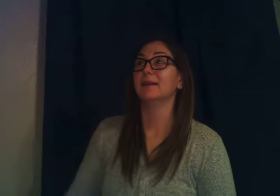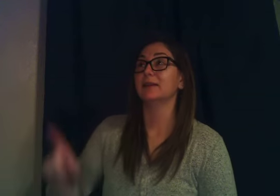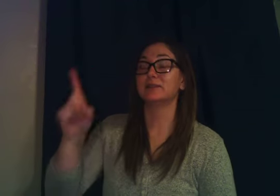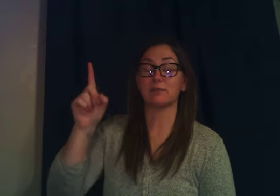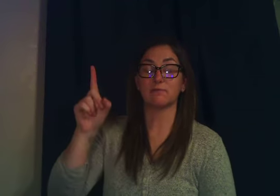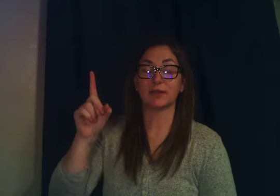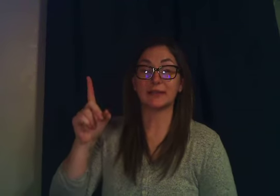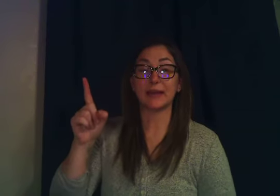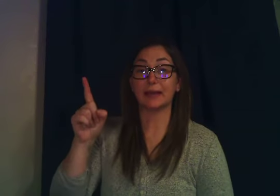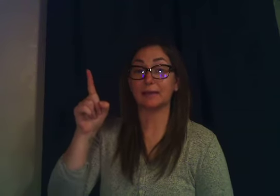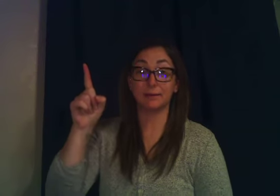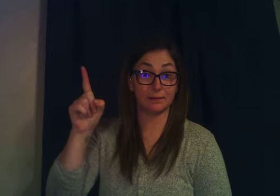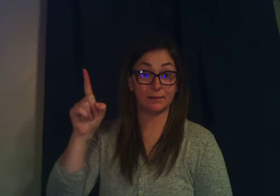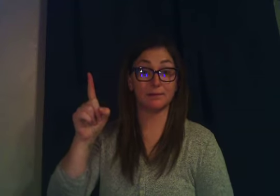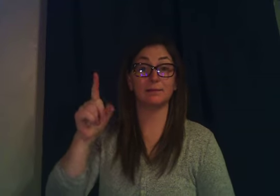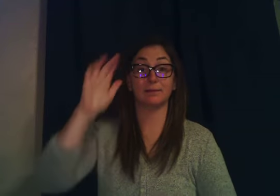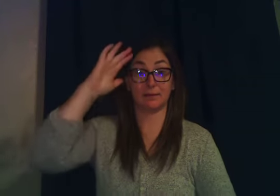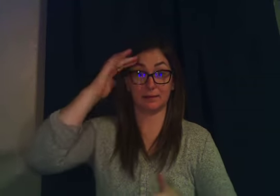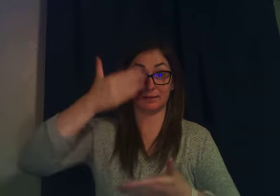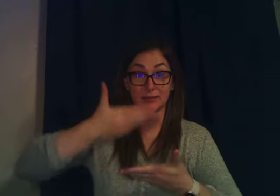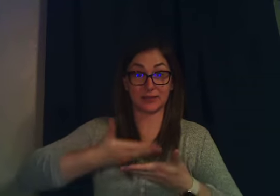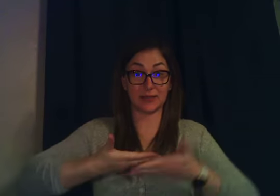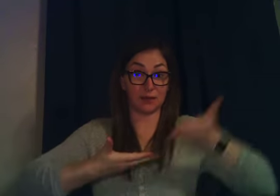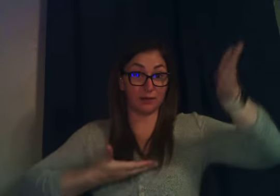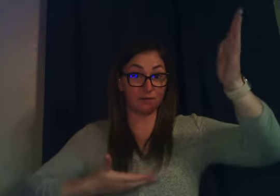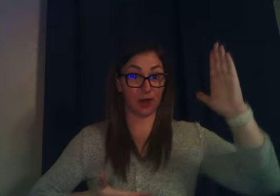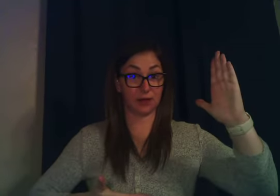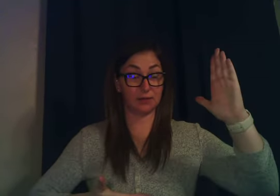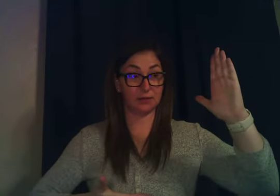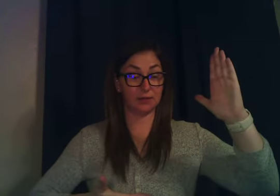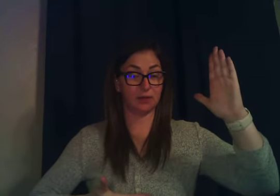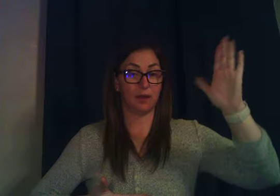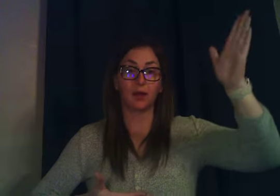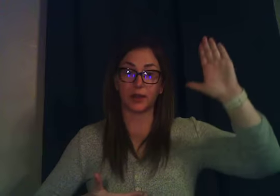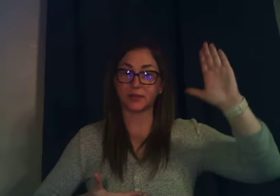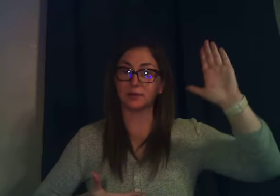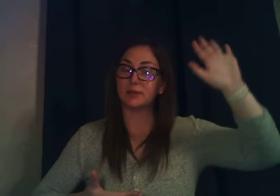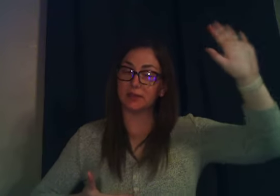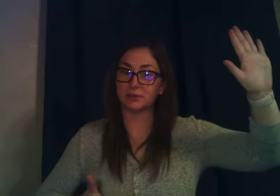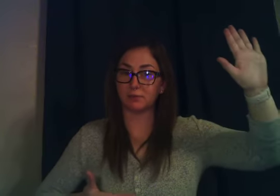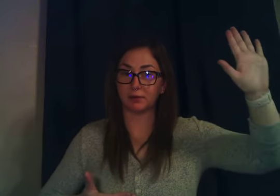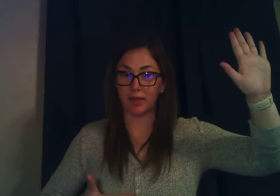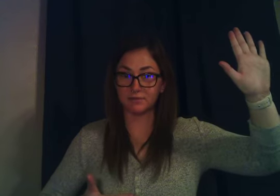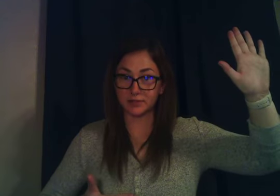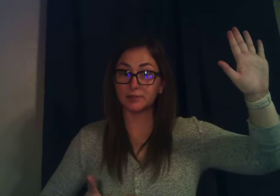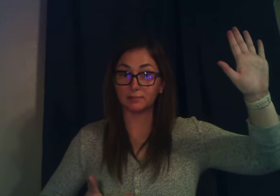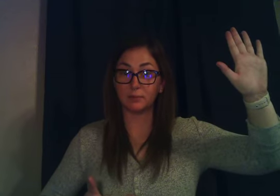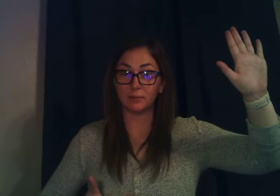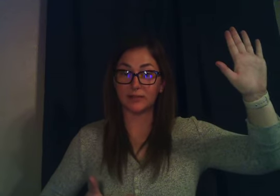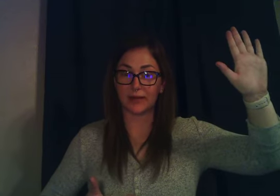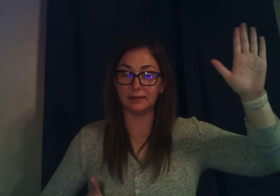So we're going to sign Son of God. God is always here to our left when we sign.